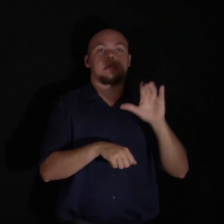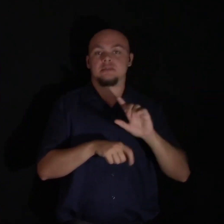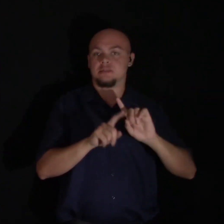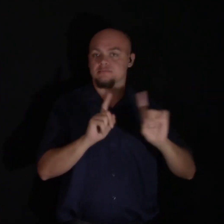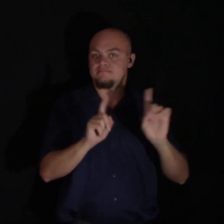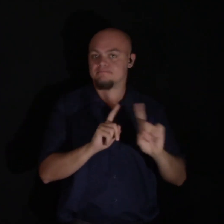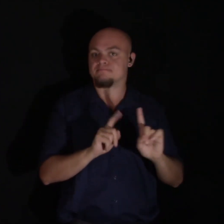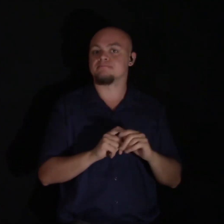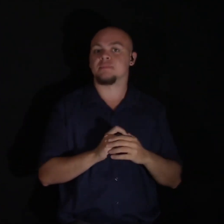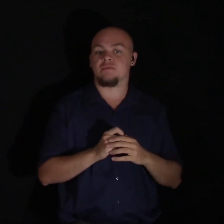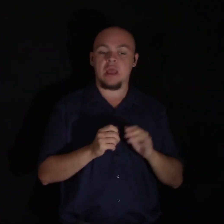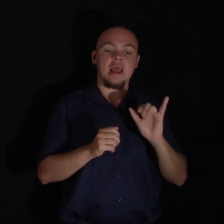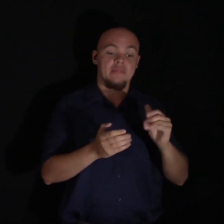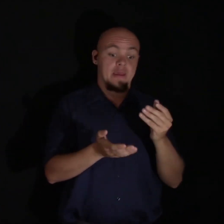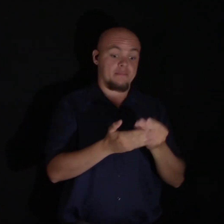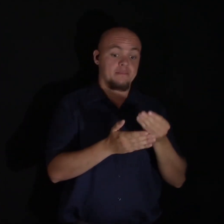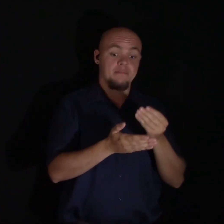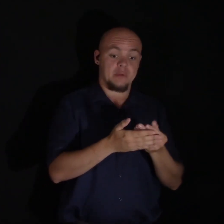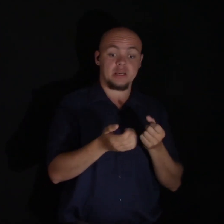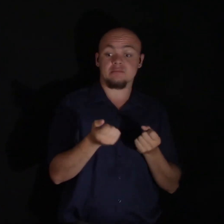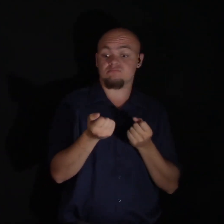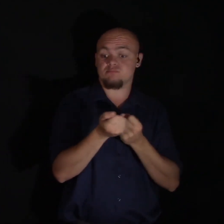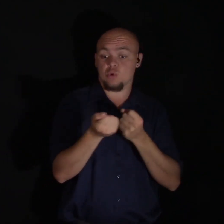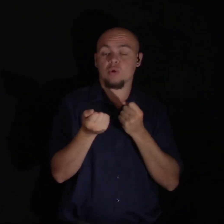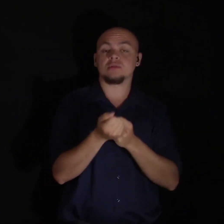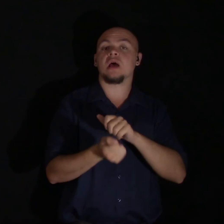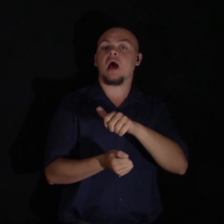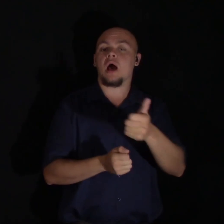clearance. That's Laos stoke.